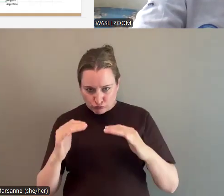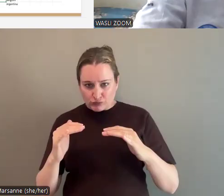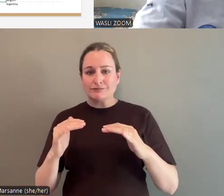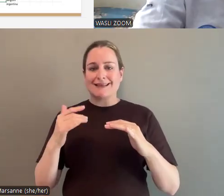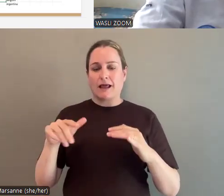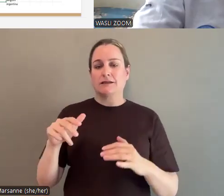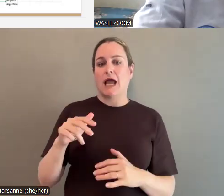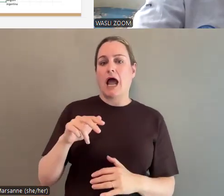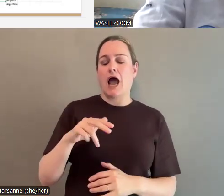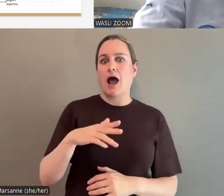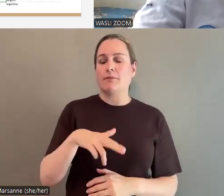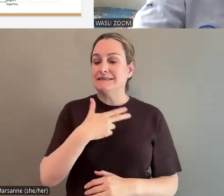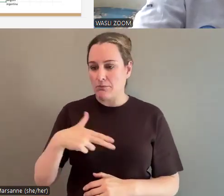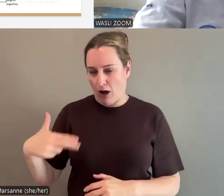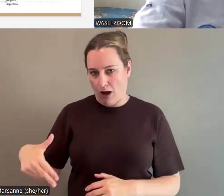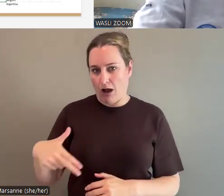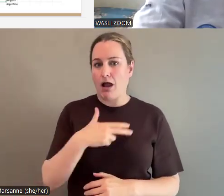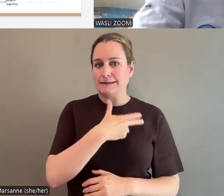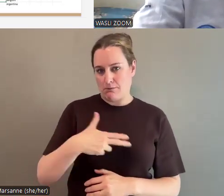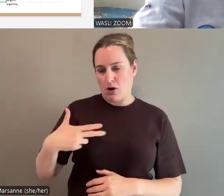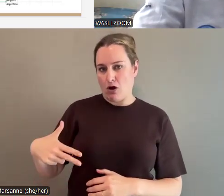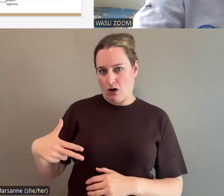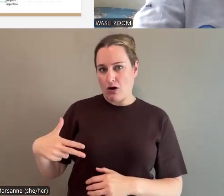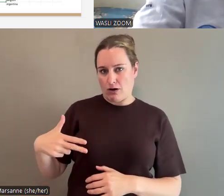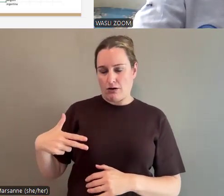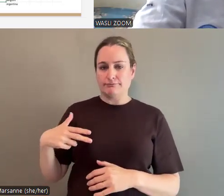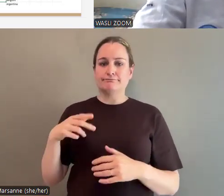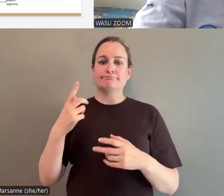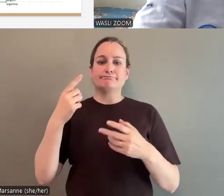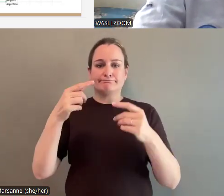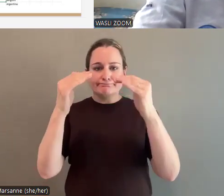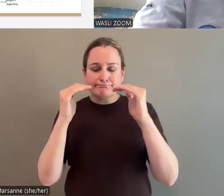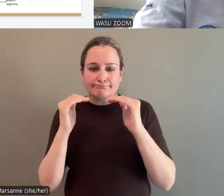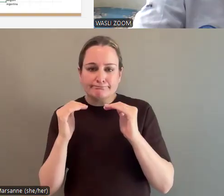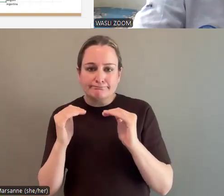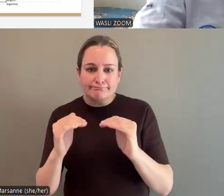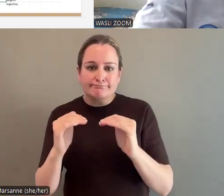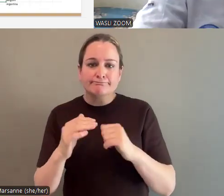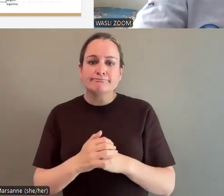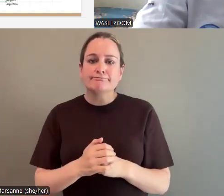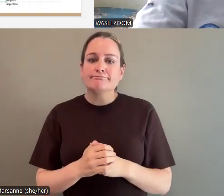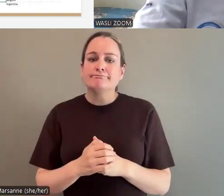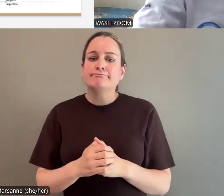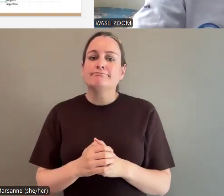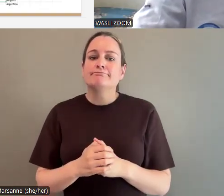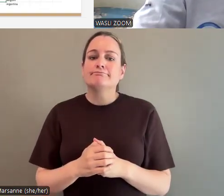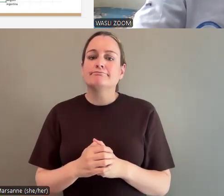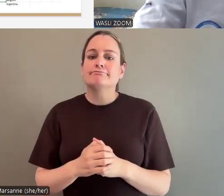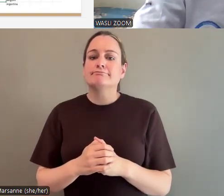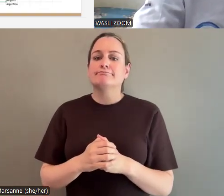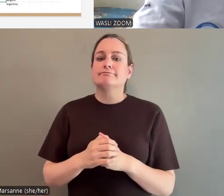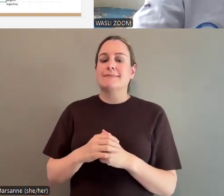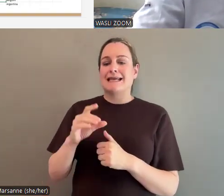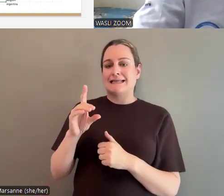Denmark Association of Sign Language Interpreters. Then followed by the Democratic People's